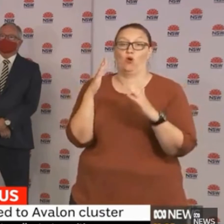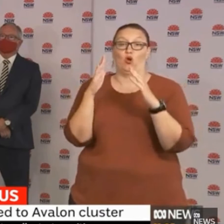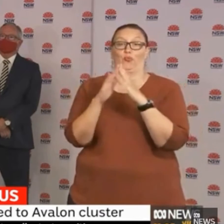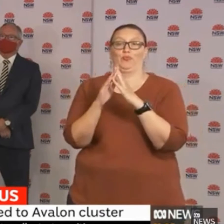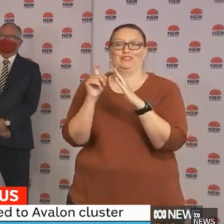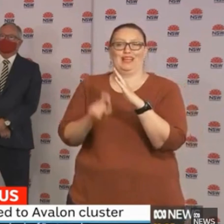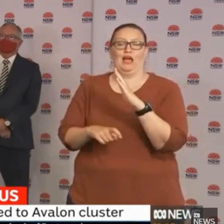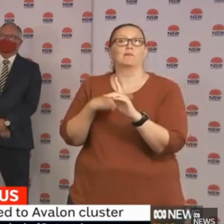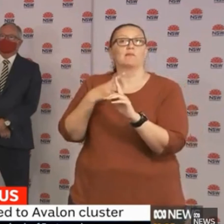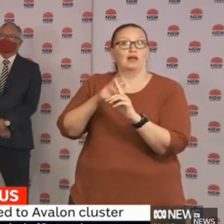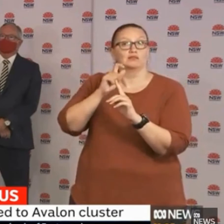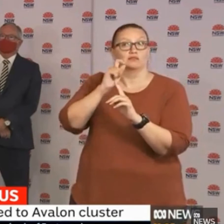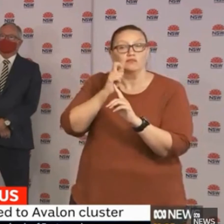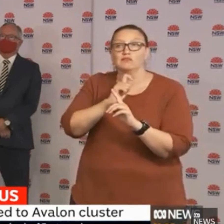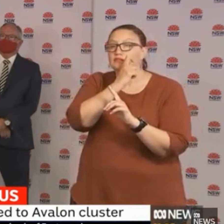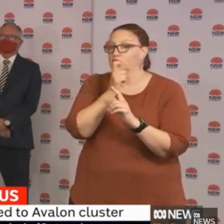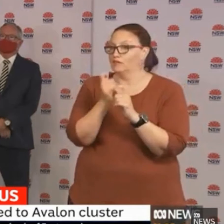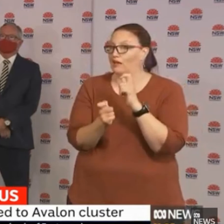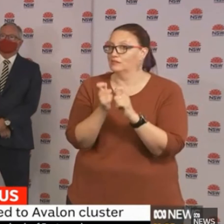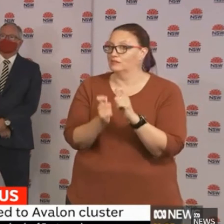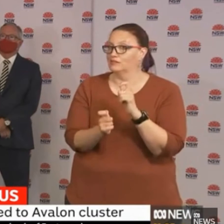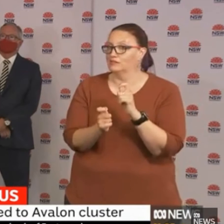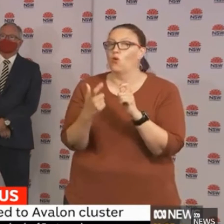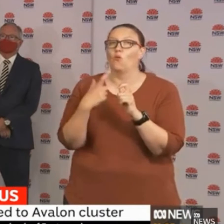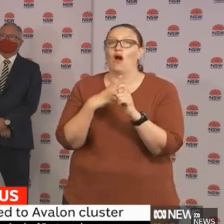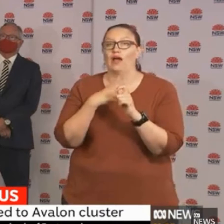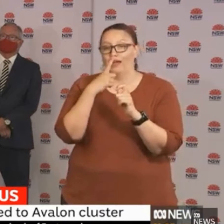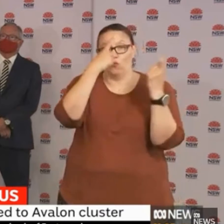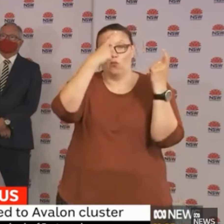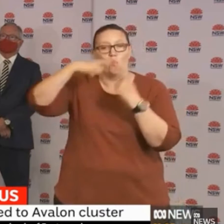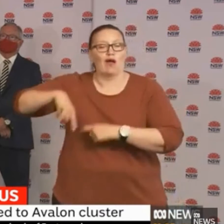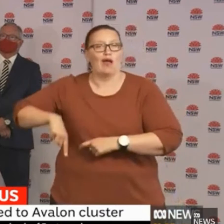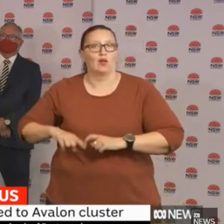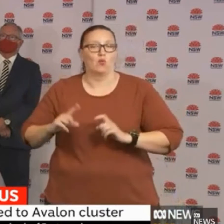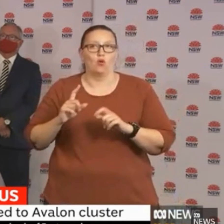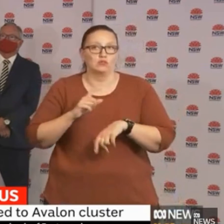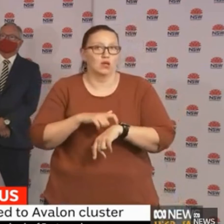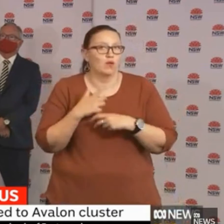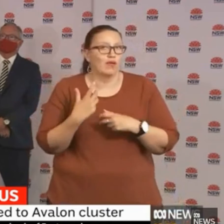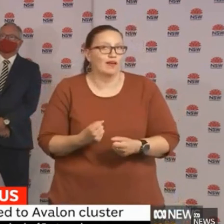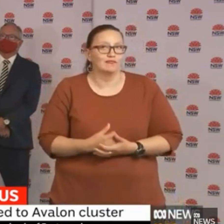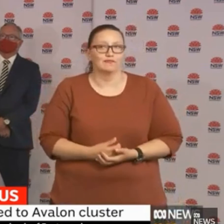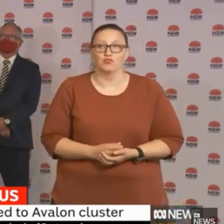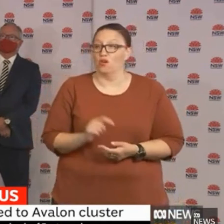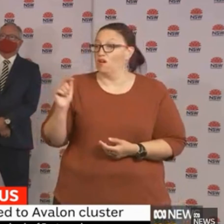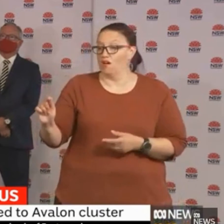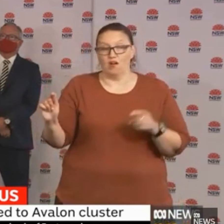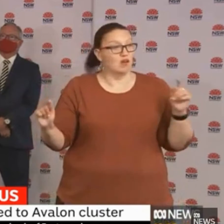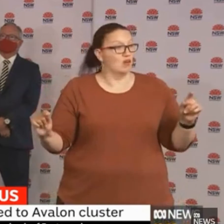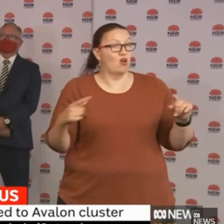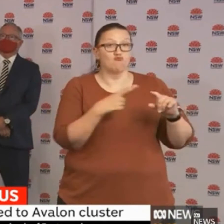So for me, it's a very different situation, but equally as challenging. And I think you can see now that the